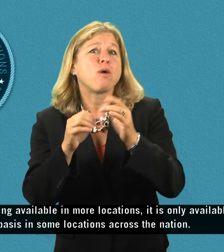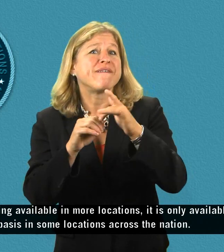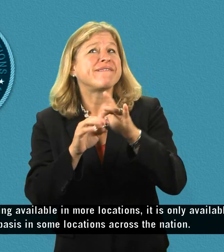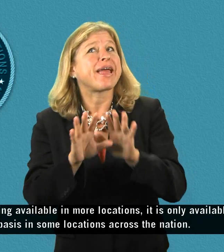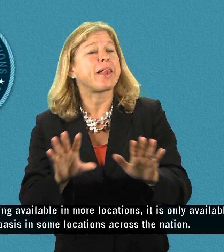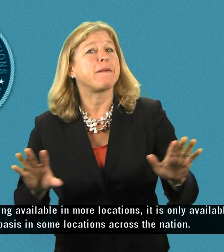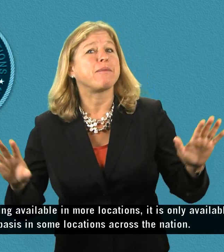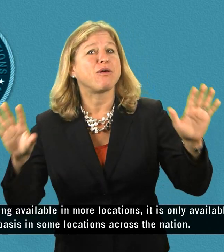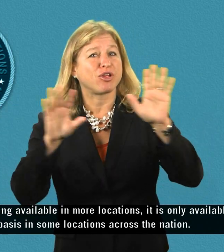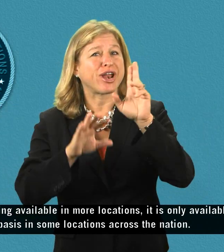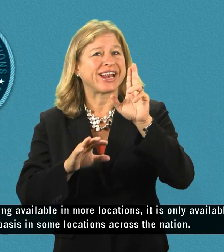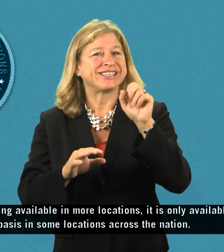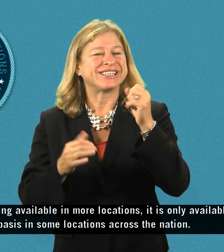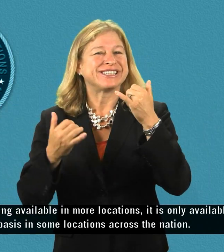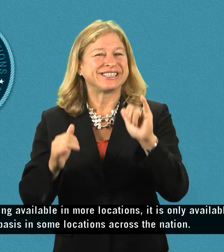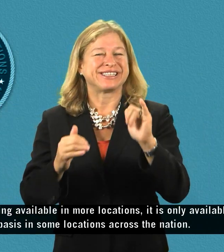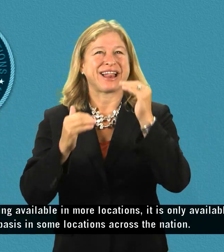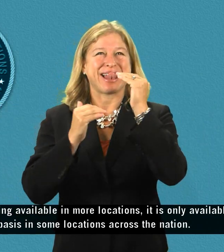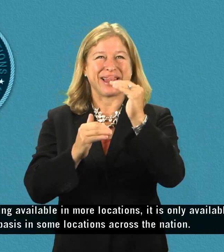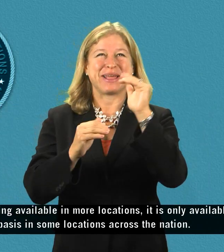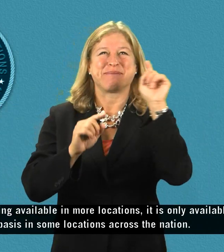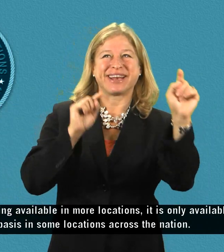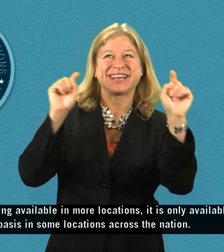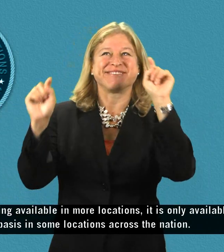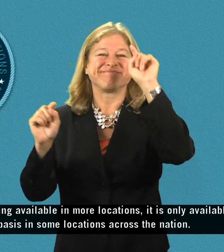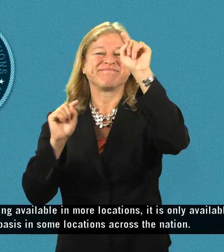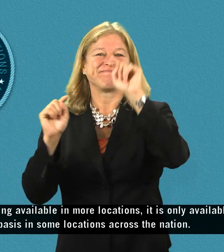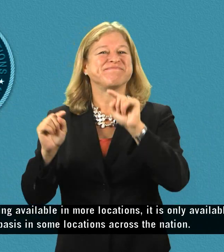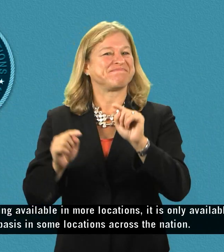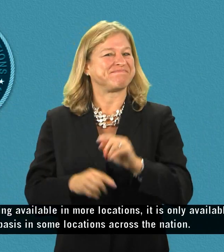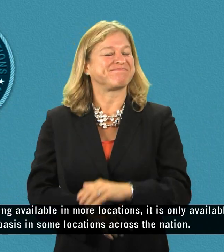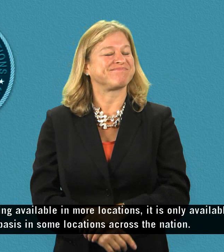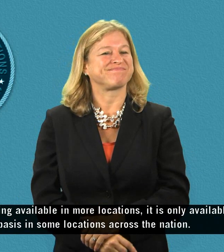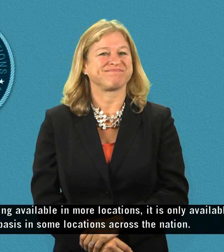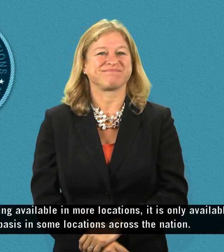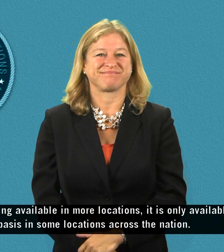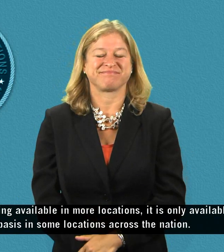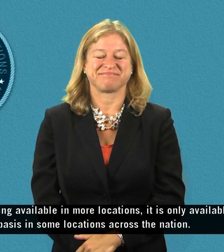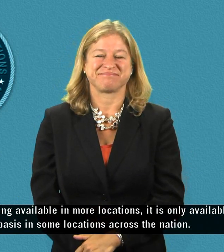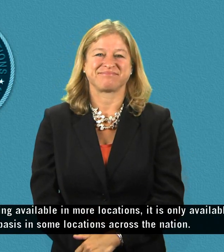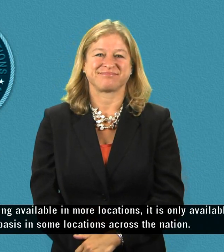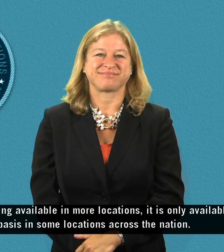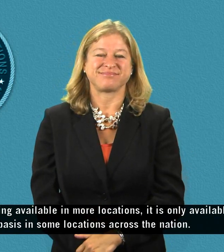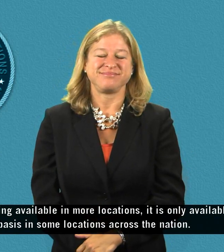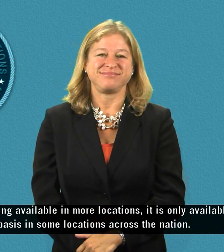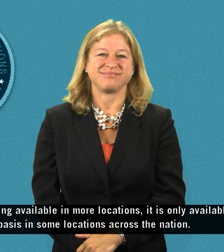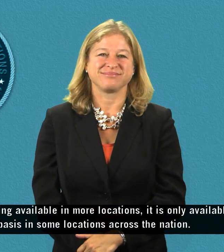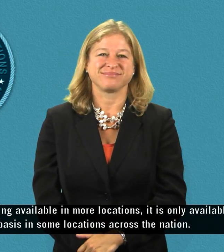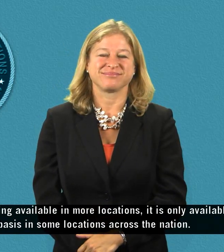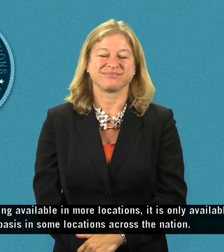is becoming available in more locations, it is only available on a limited basis in some locations across the nation.